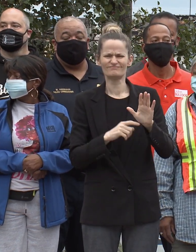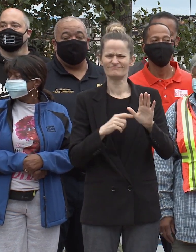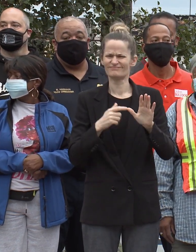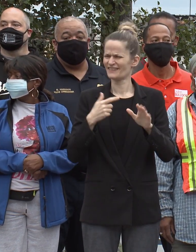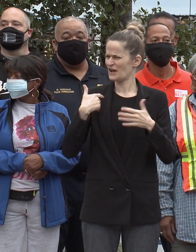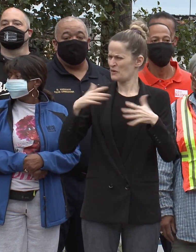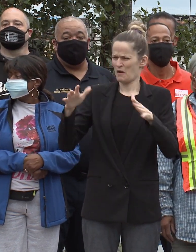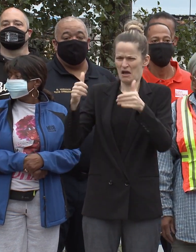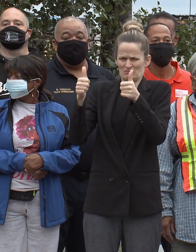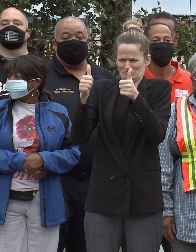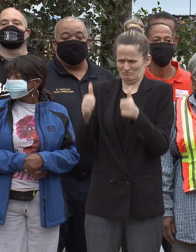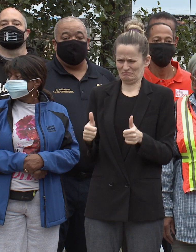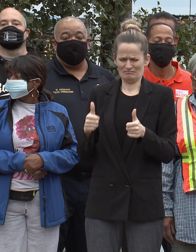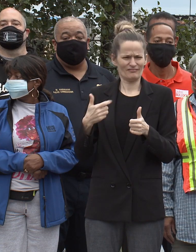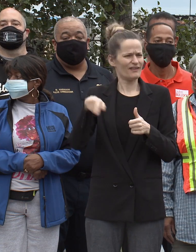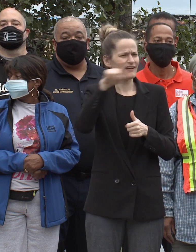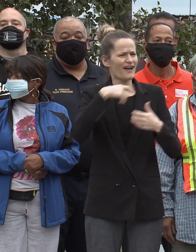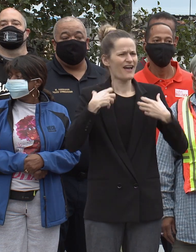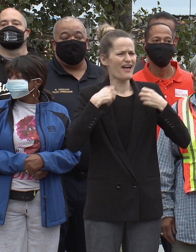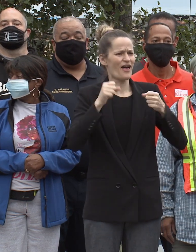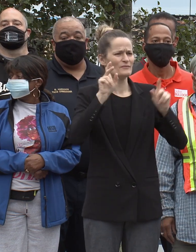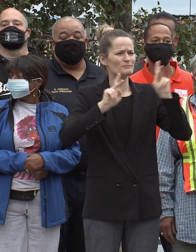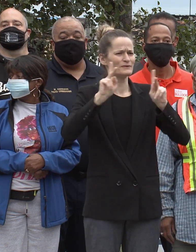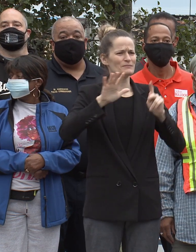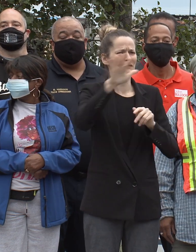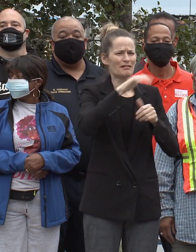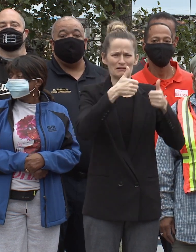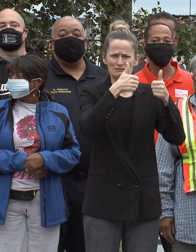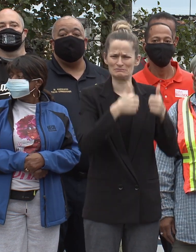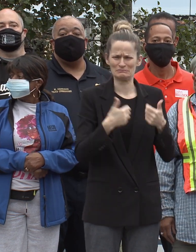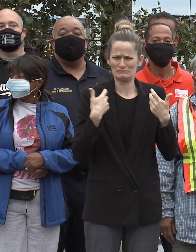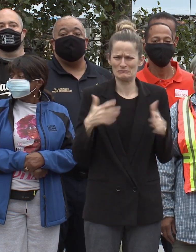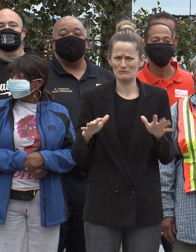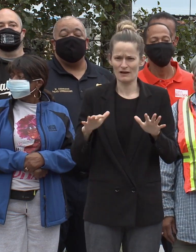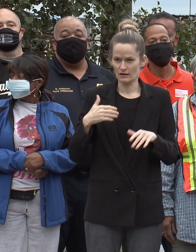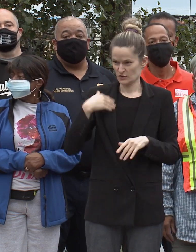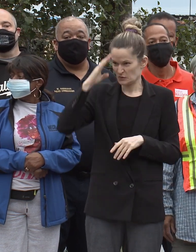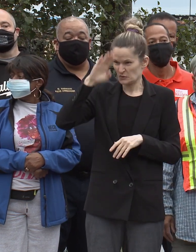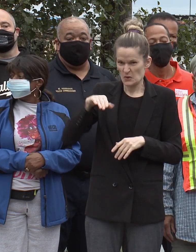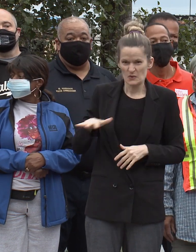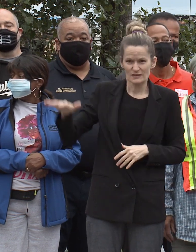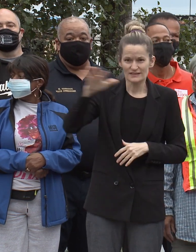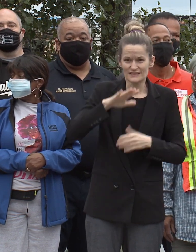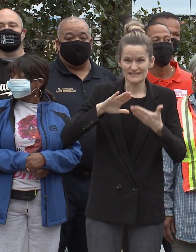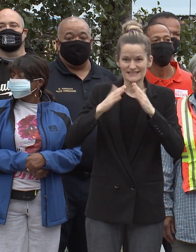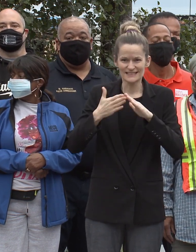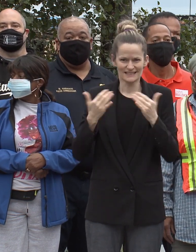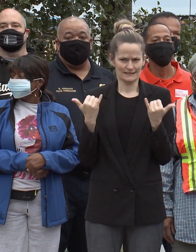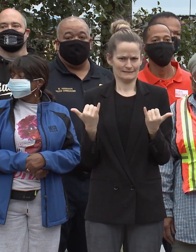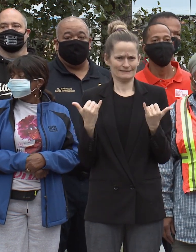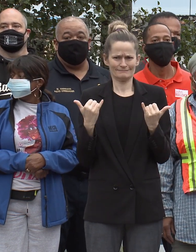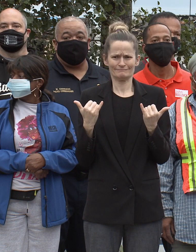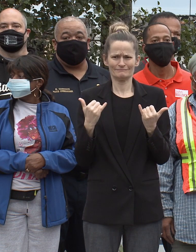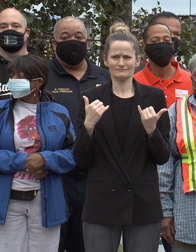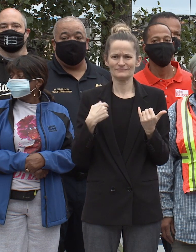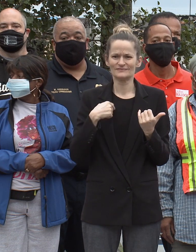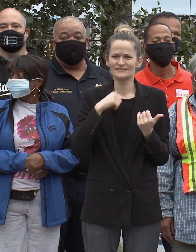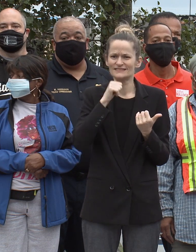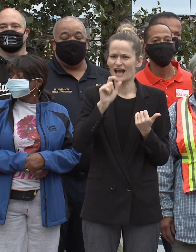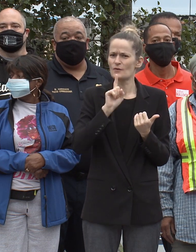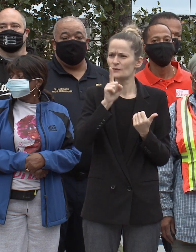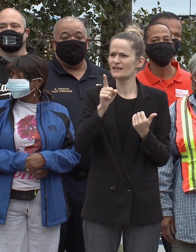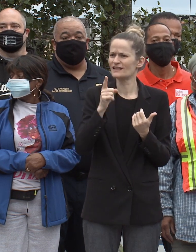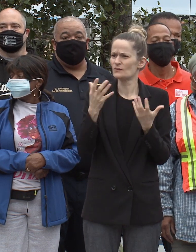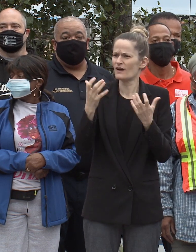other folks. That is why we're here today. We know that across the city when we're cleaning up today, we're not just taking away trash from neighborhoods